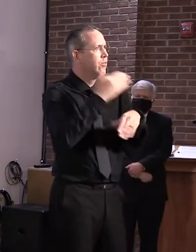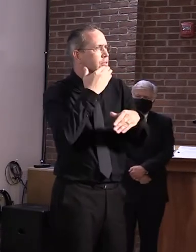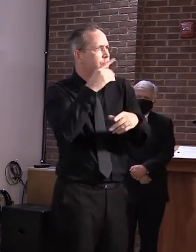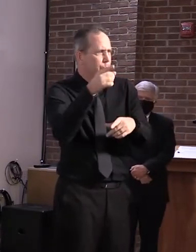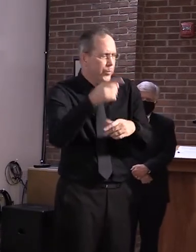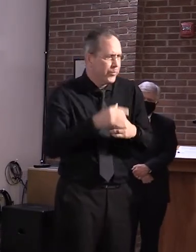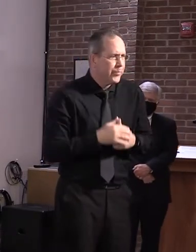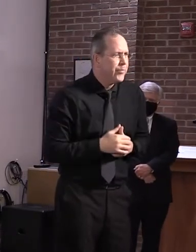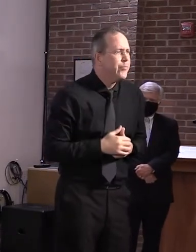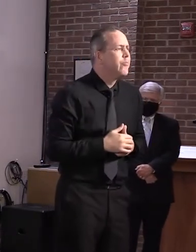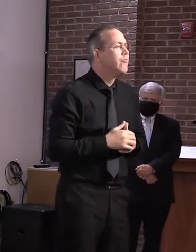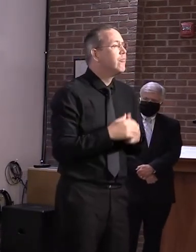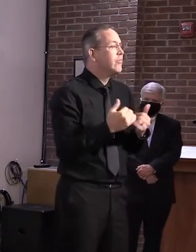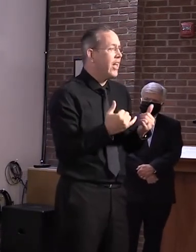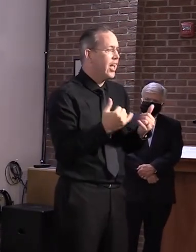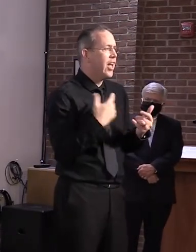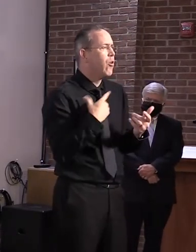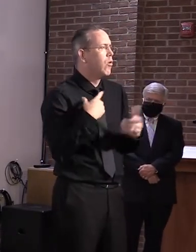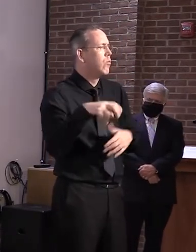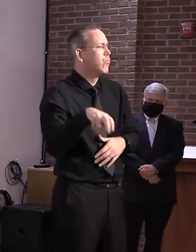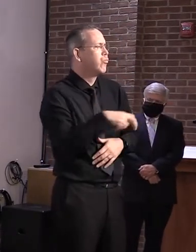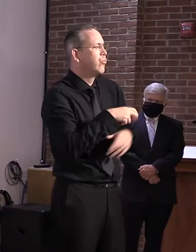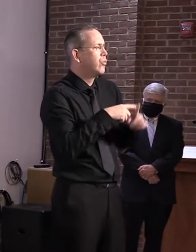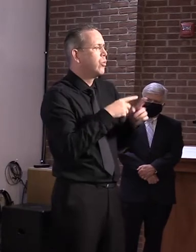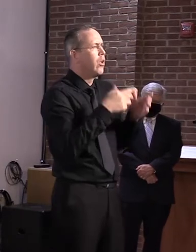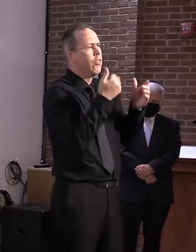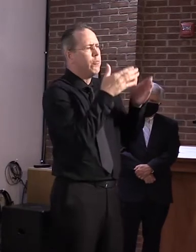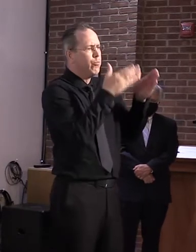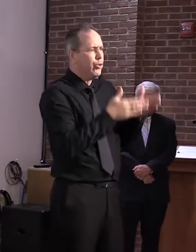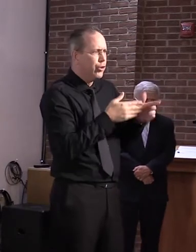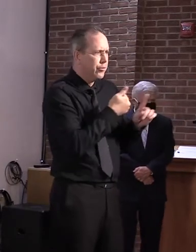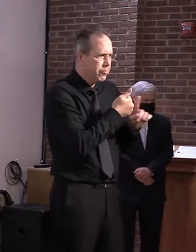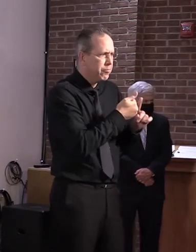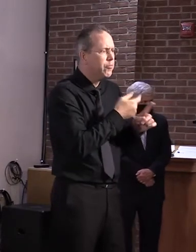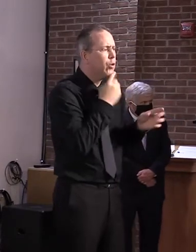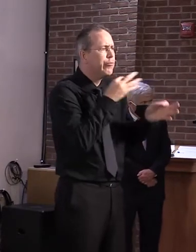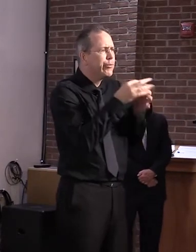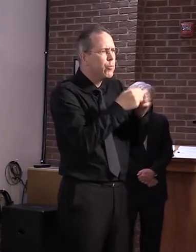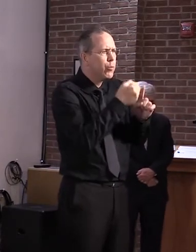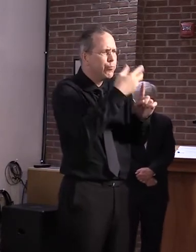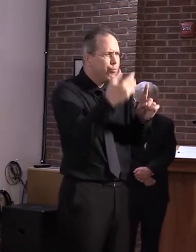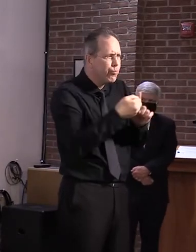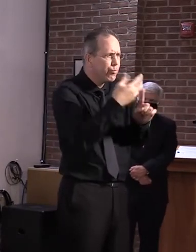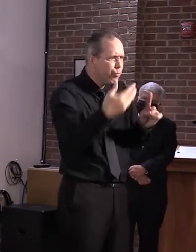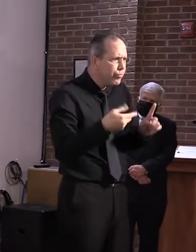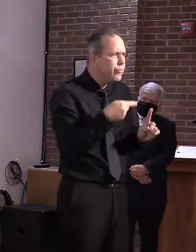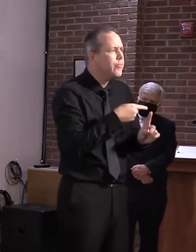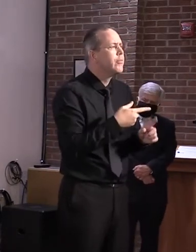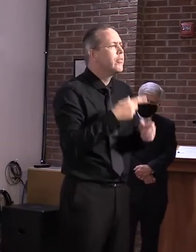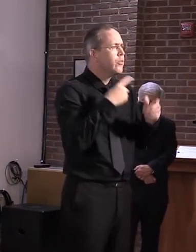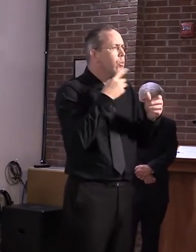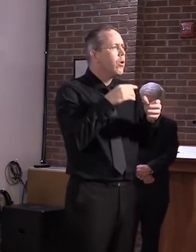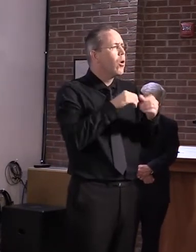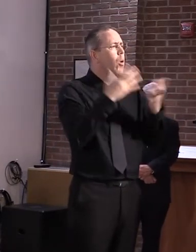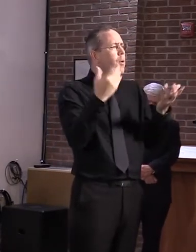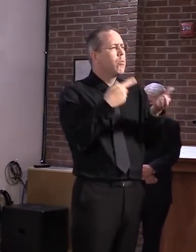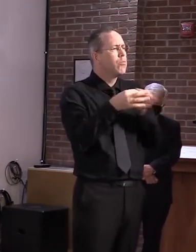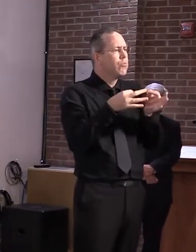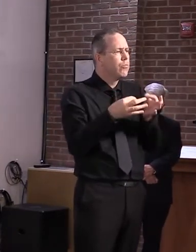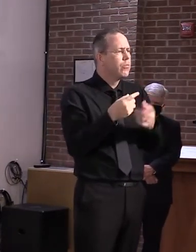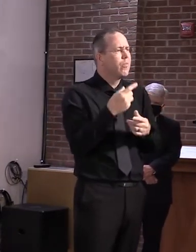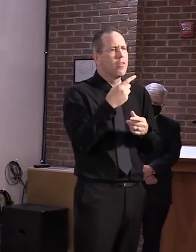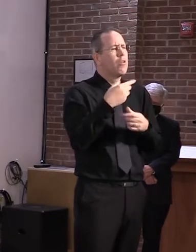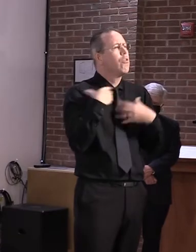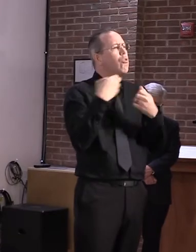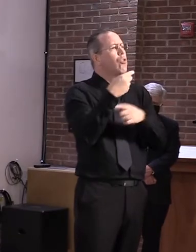going to transition to a few additional updates. Yesterday, we opened up our recovery grant program, and I've asked